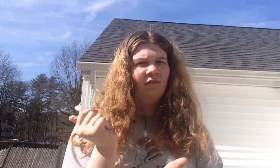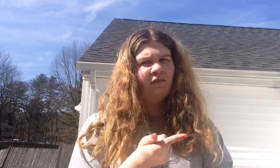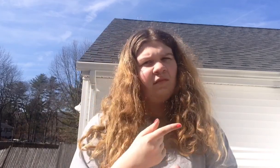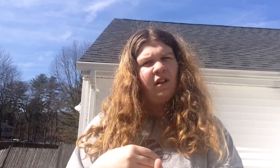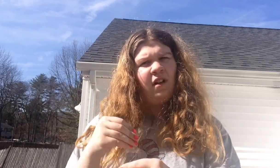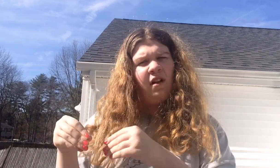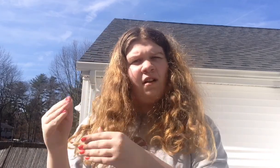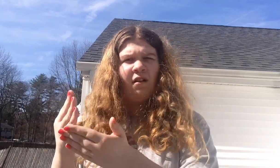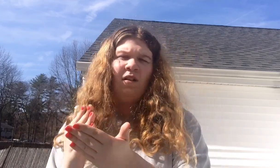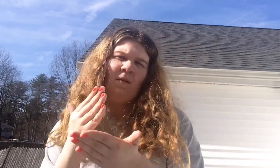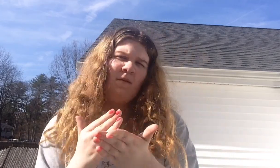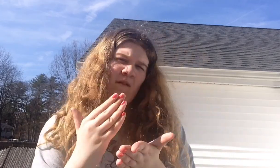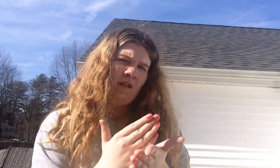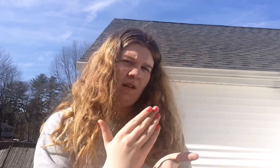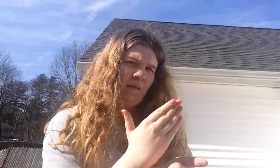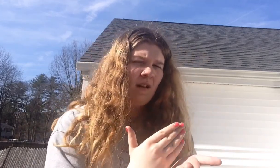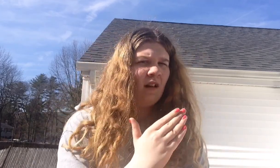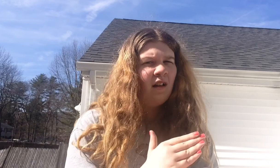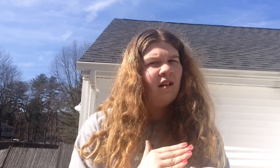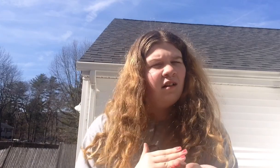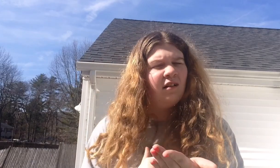all your moving parts